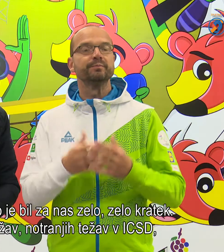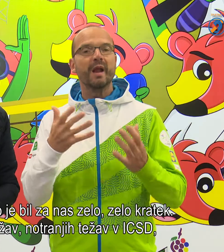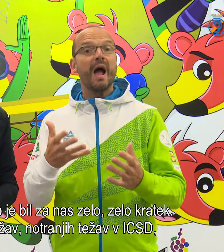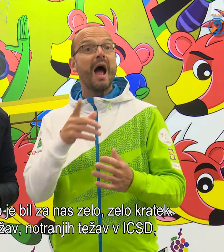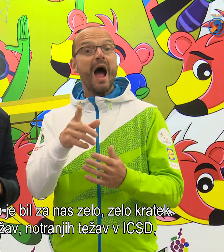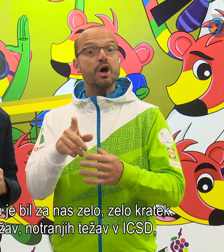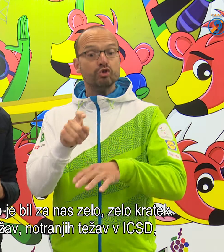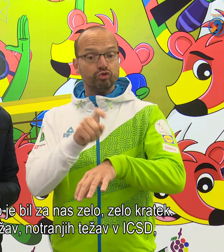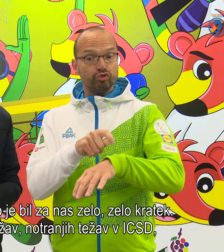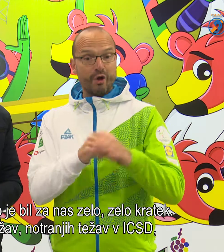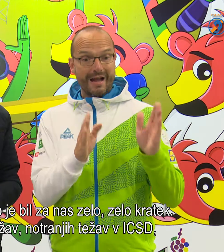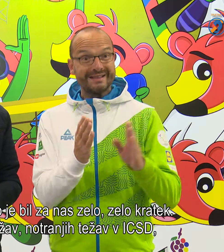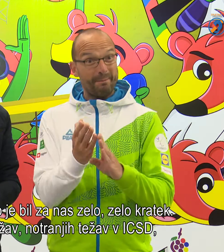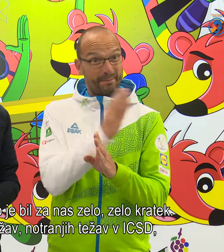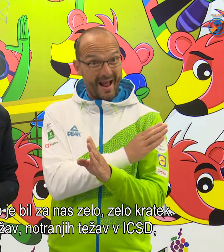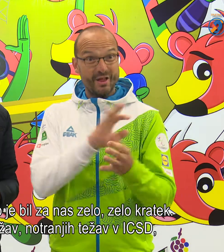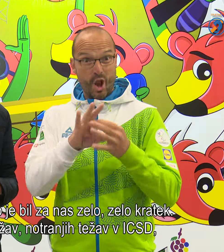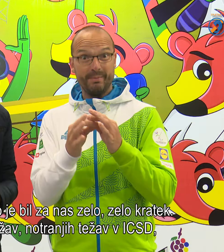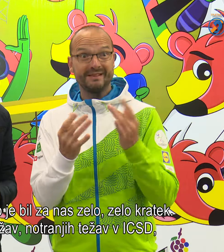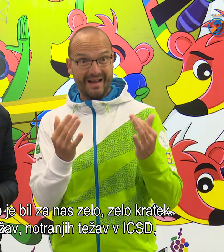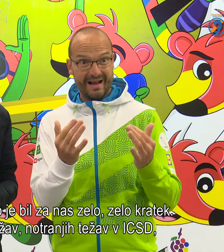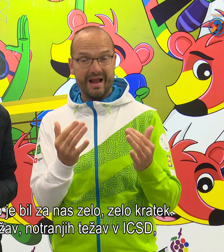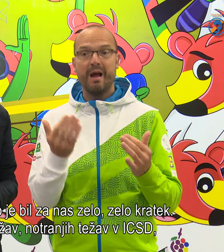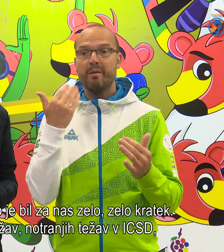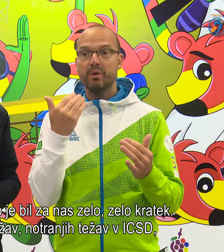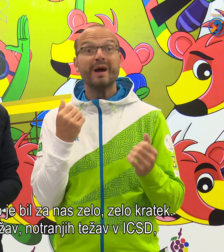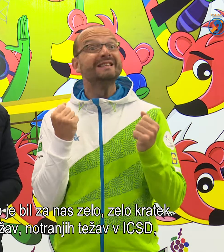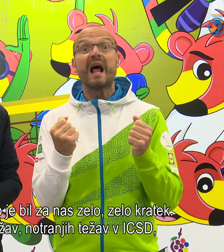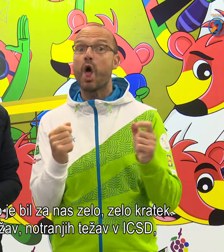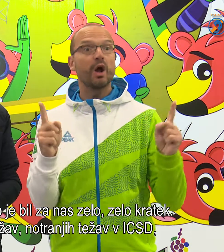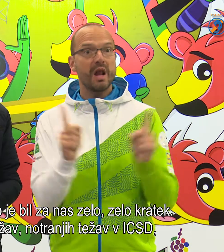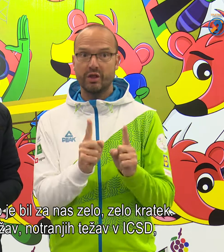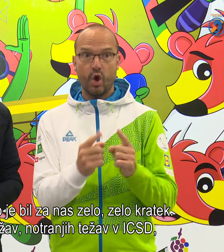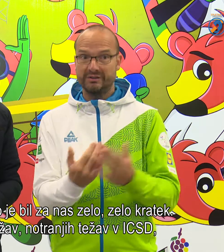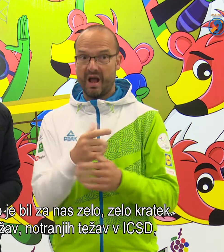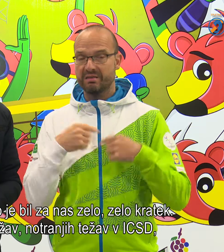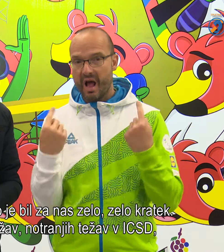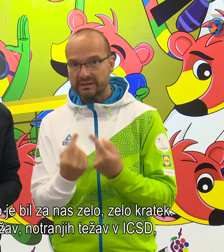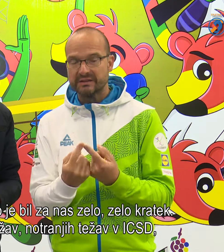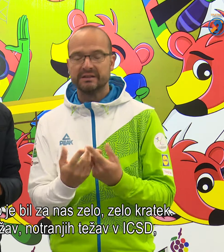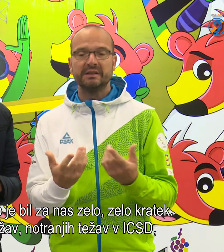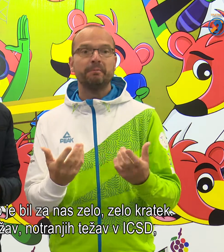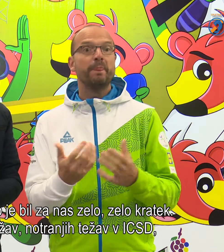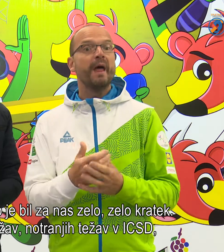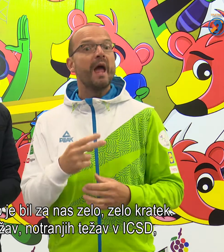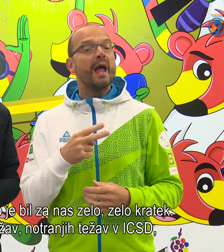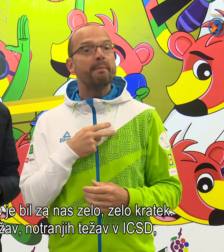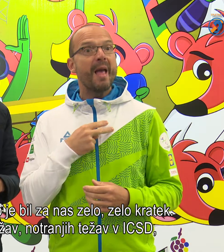time before Olympics was very, very short to us. We